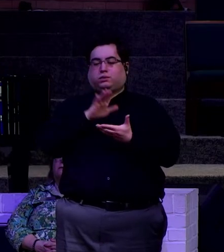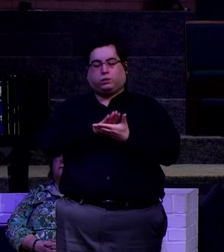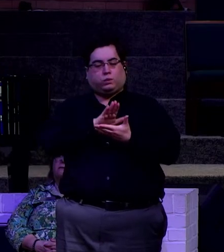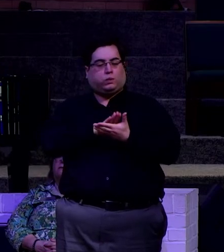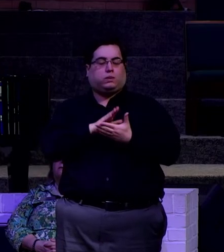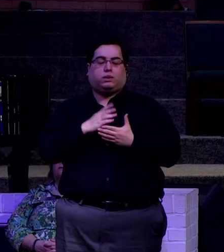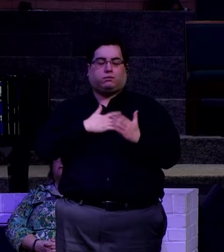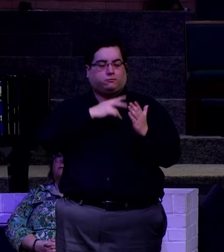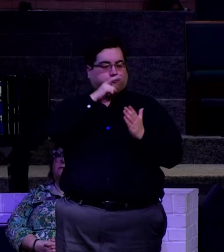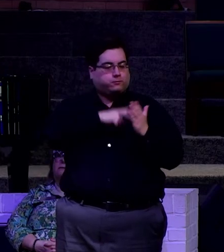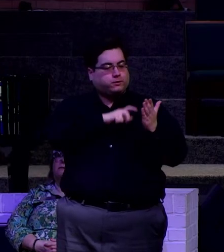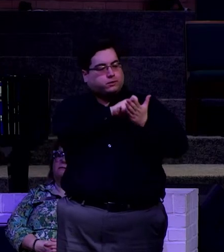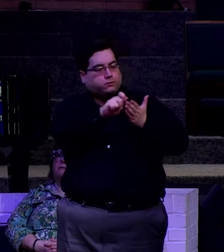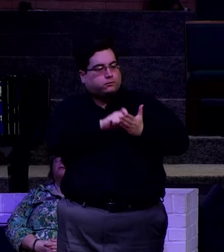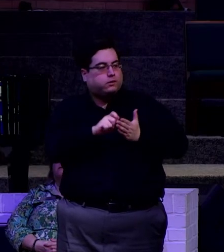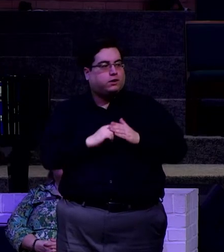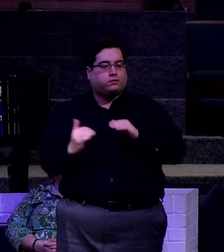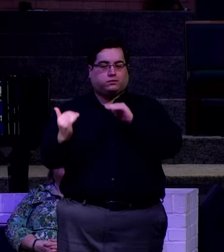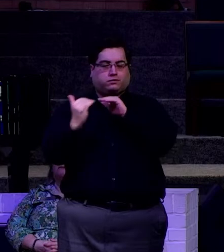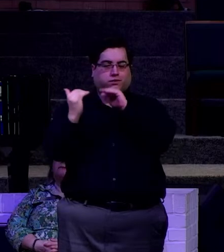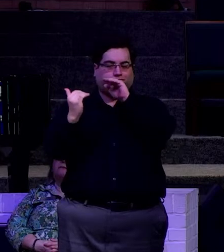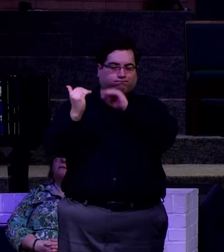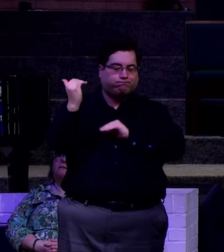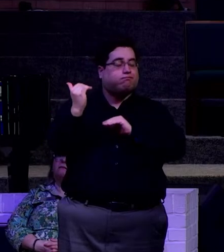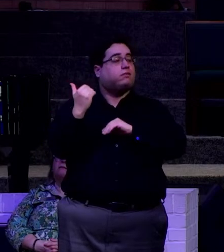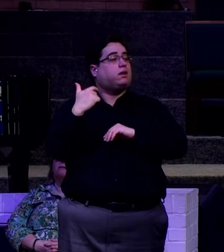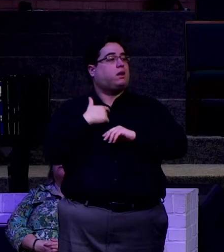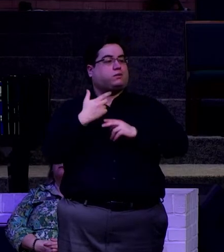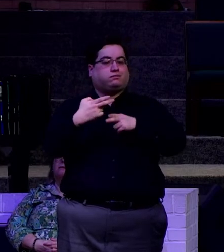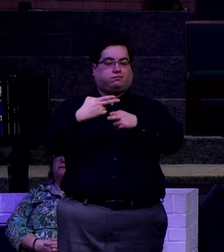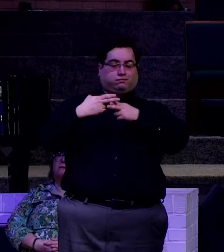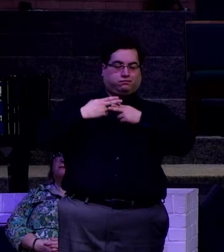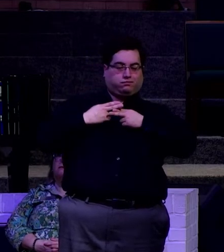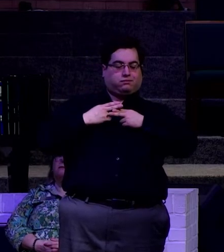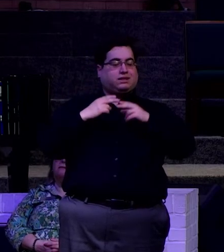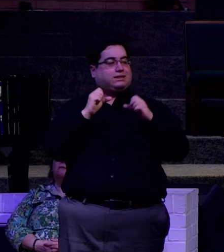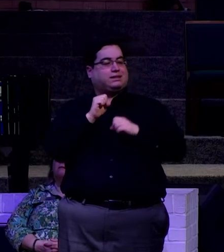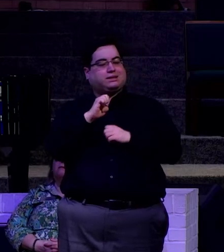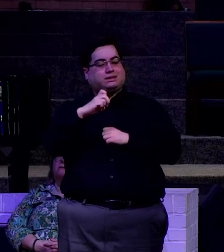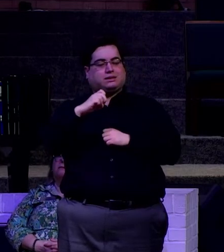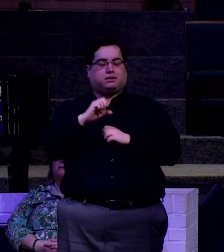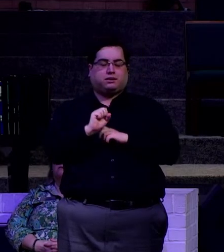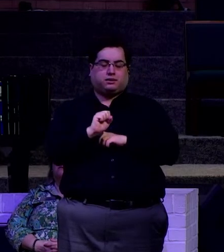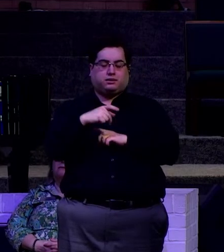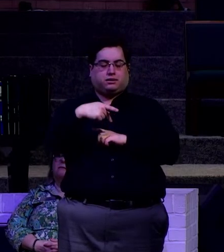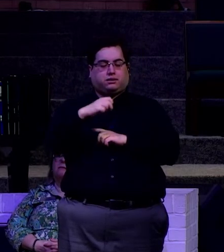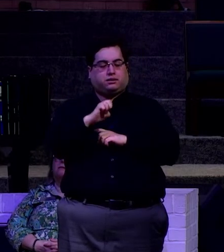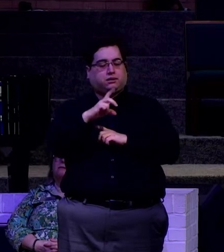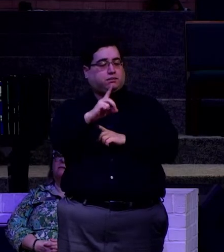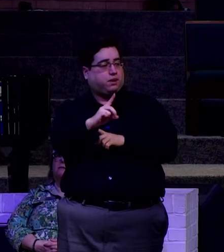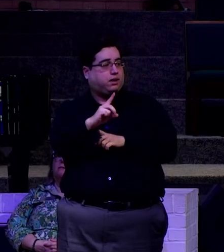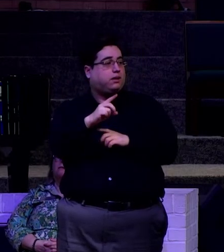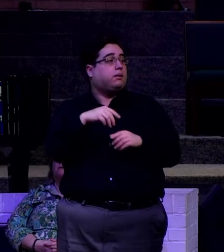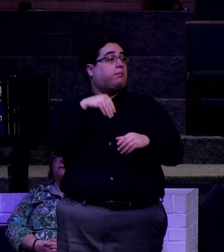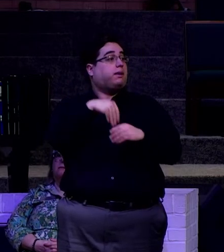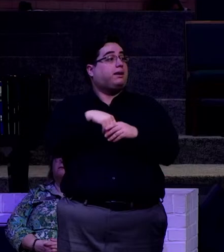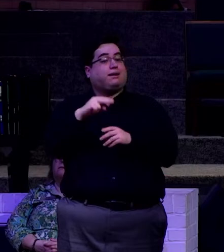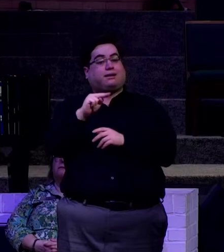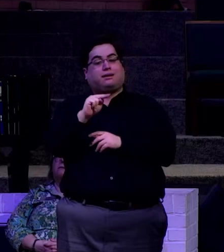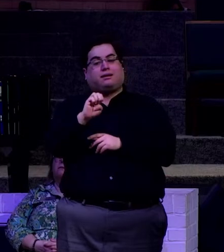well below my other classmates. I was labeled as special education. But in Nehemiah